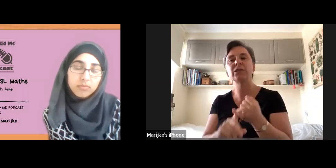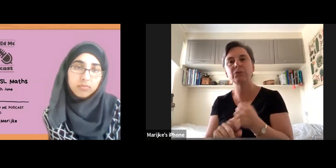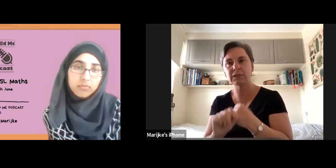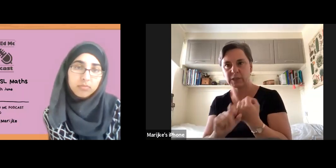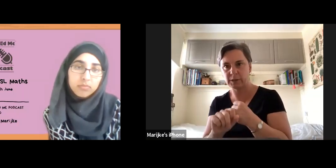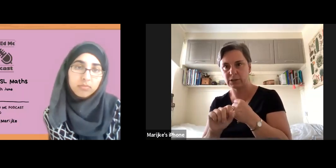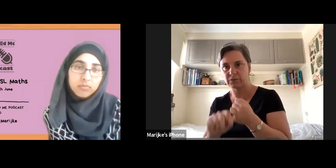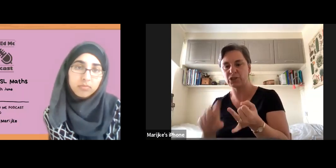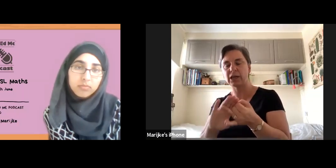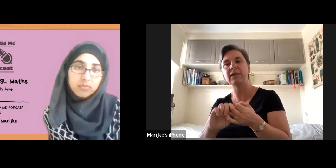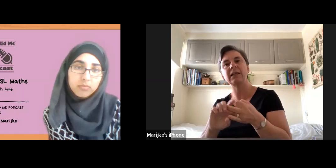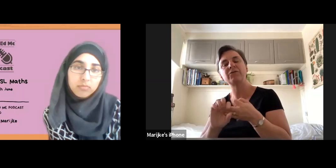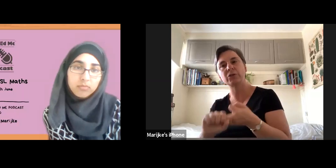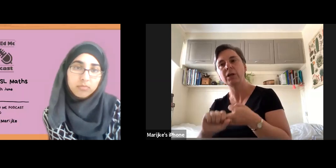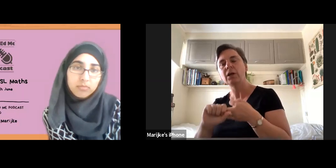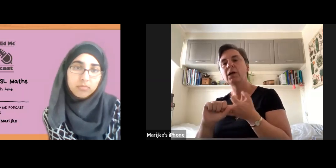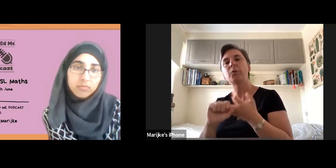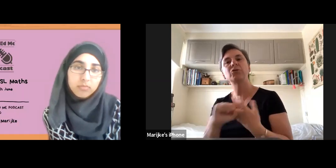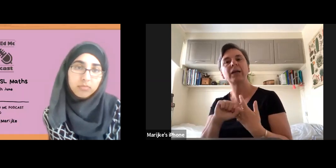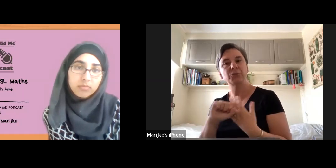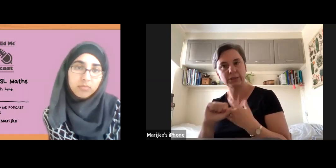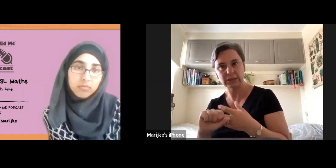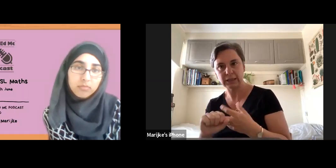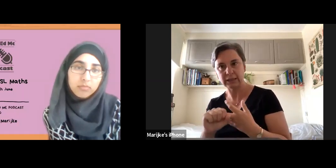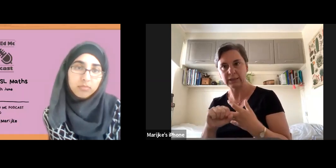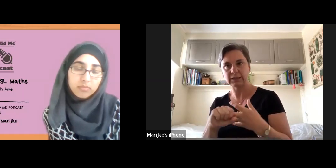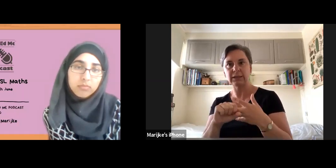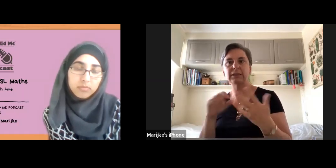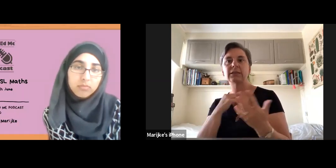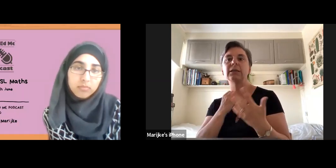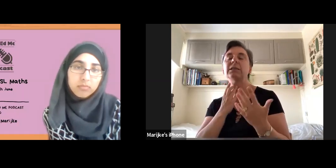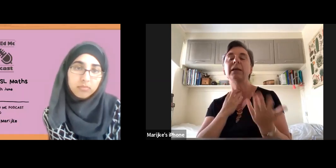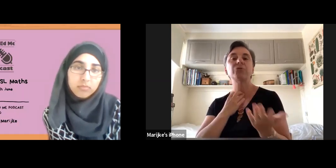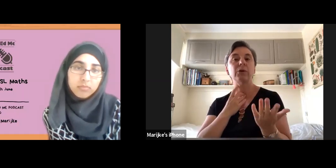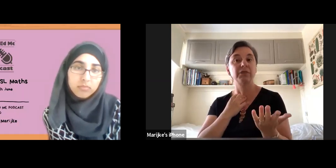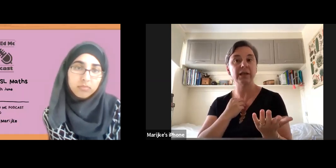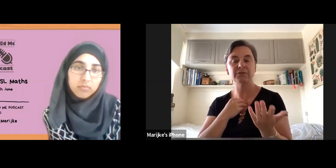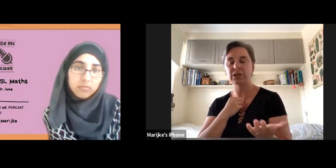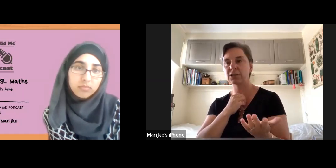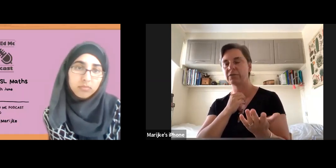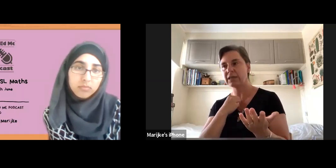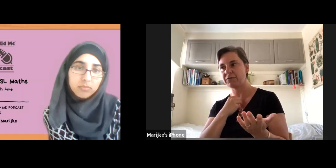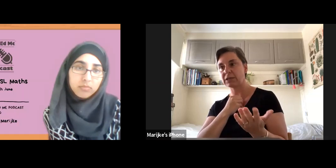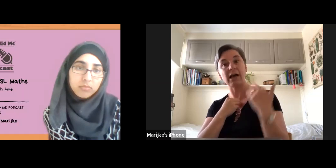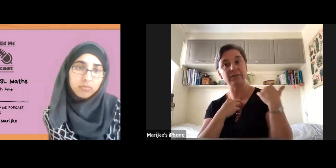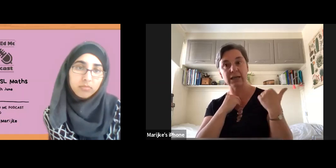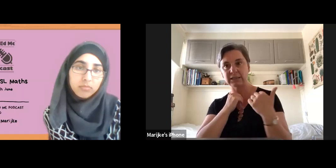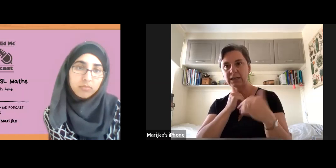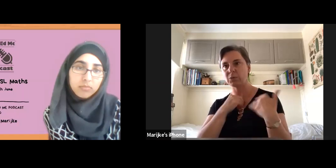years of experience of teaching, and they then have done a postgraduate, and it's a mandatory qualification of teachers of the deaf, because I've started that as well, but